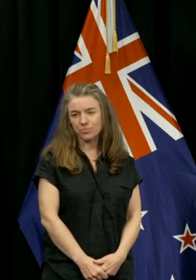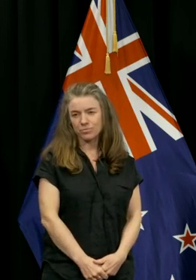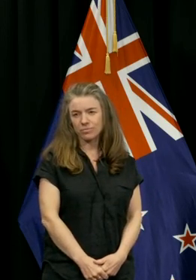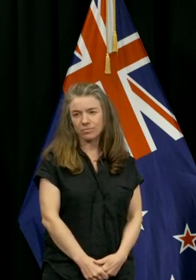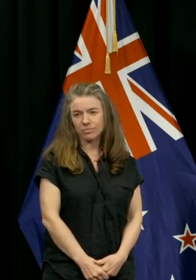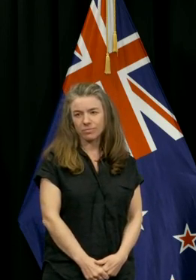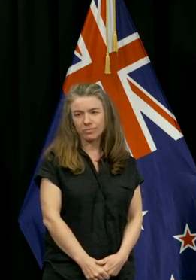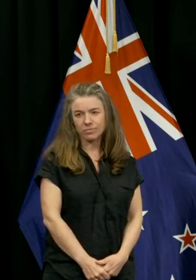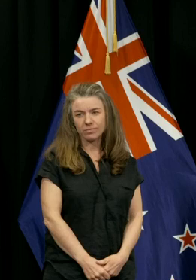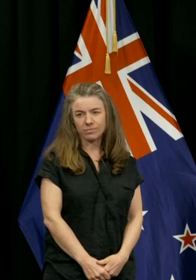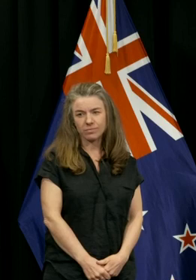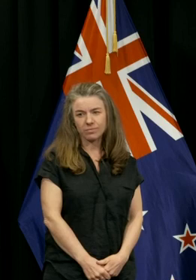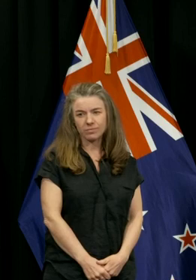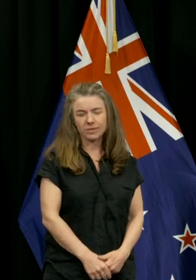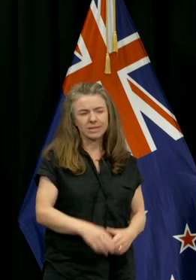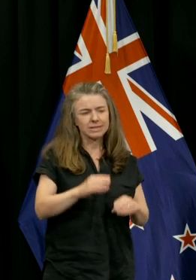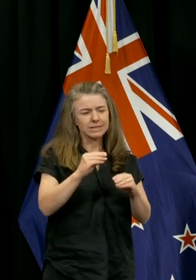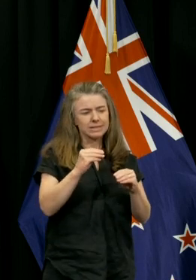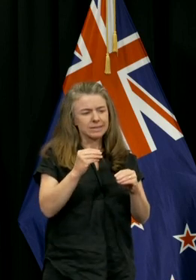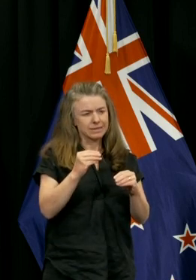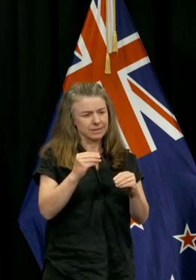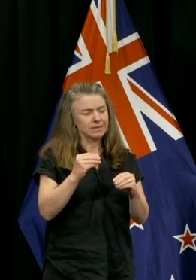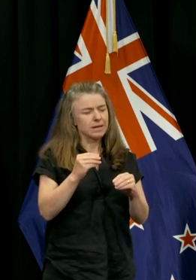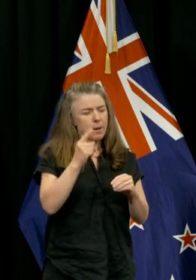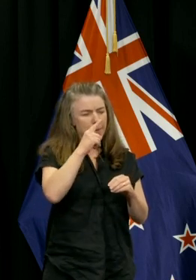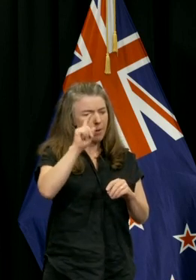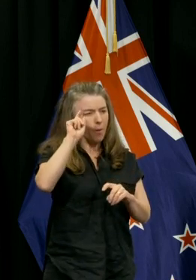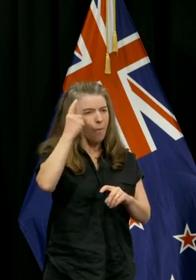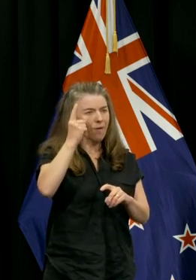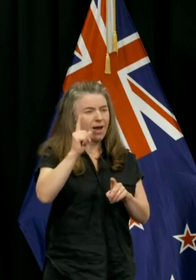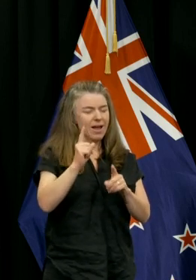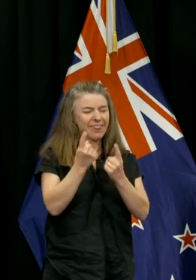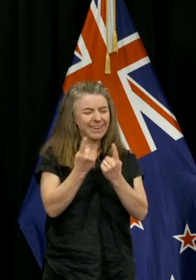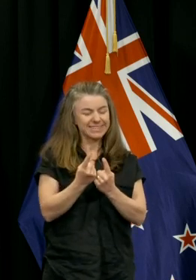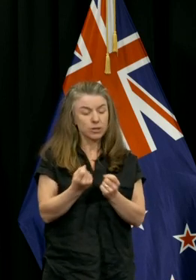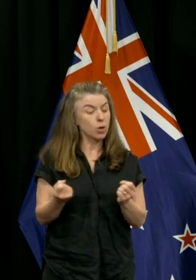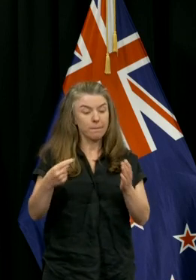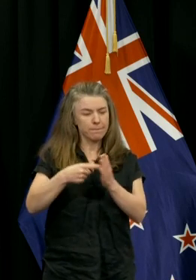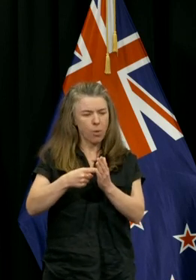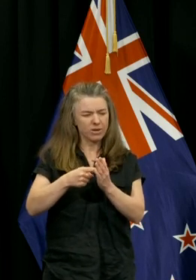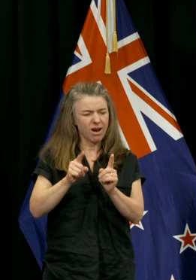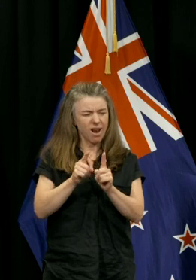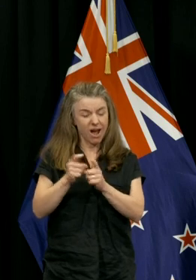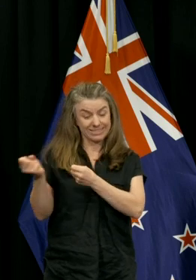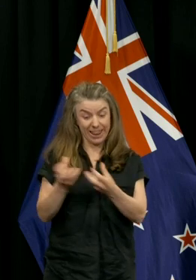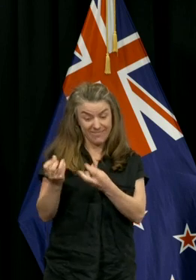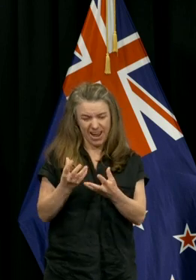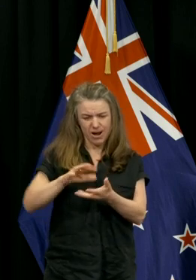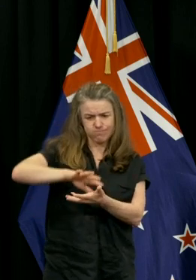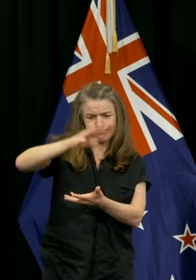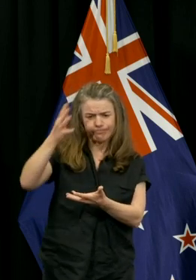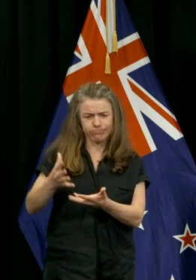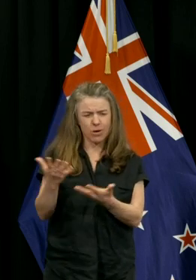for non-essential businesses is starting to pile up at ports and restrict movement in and out of